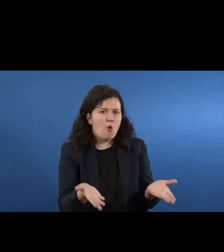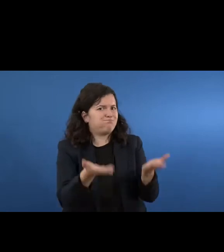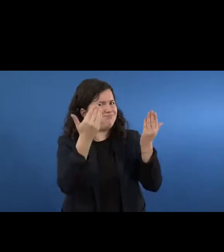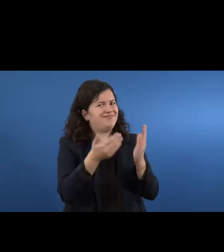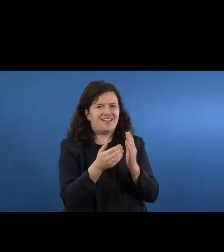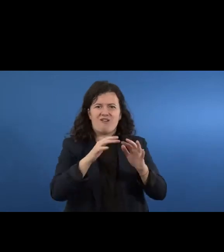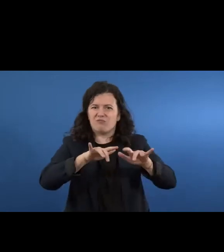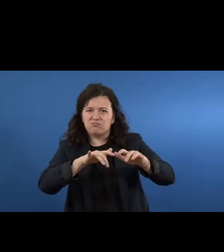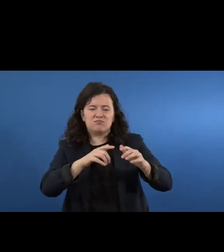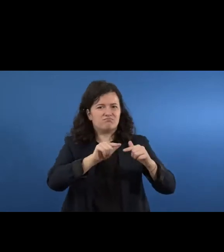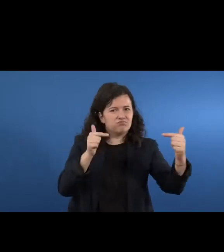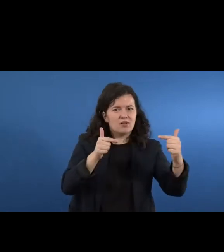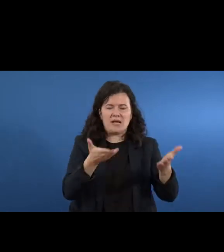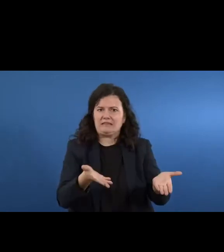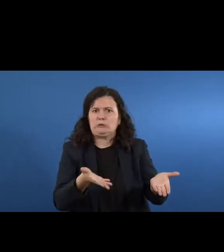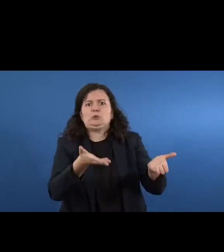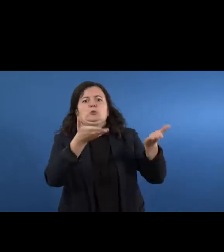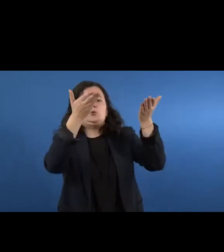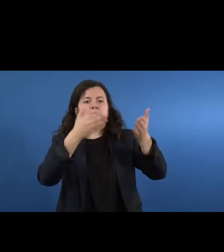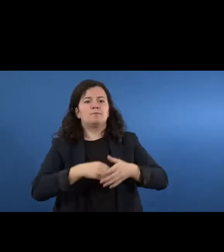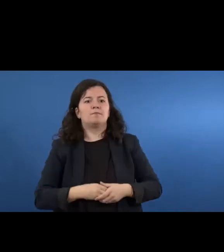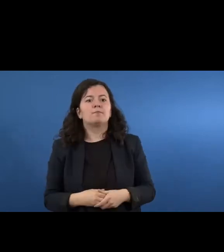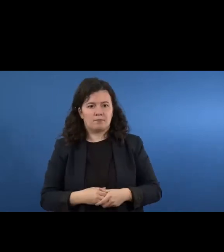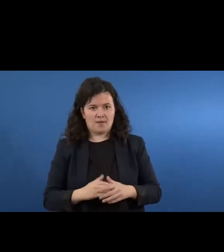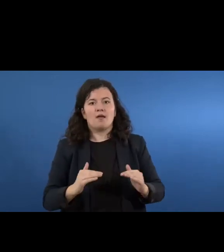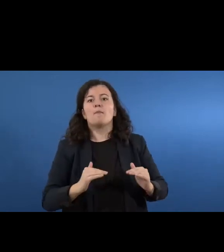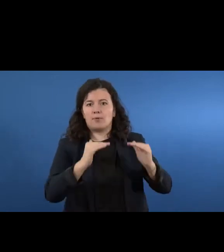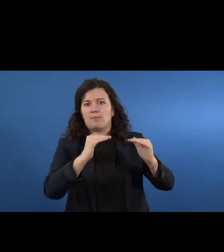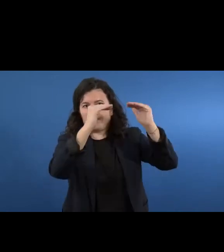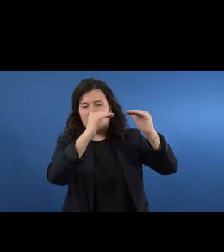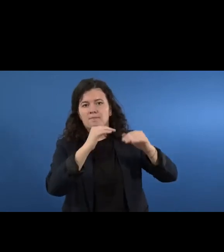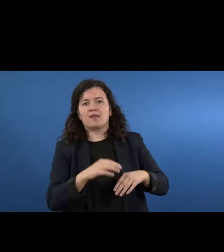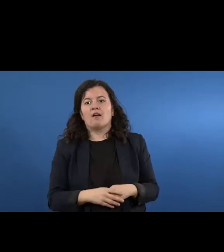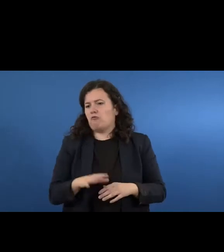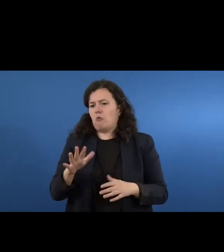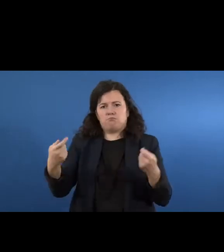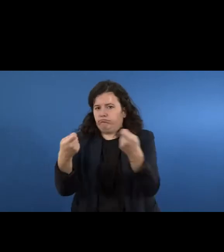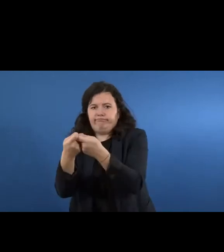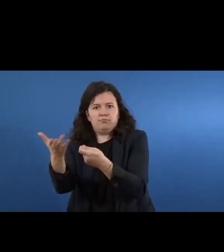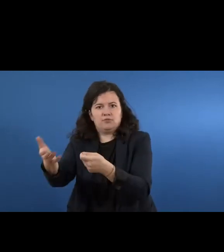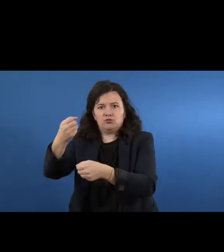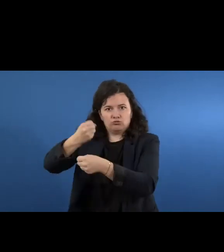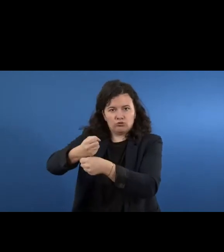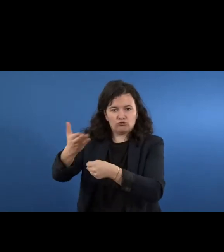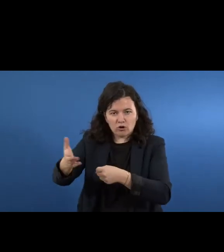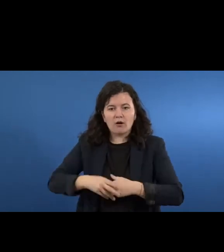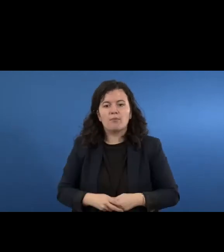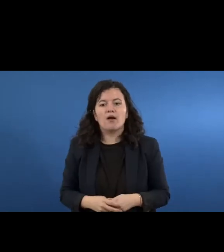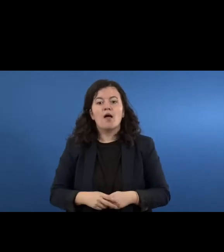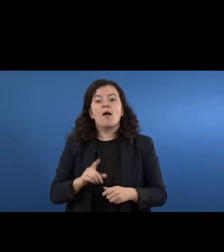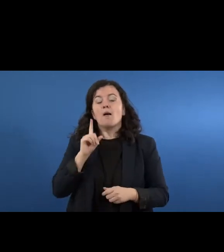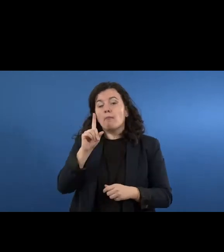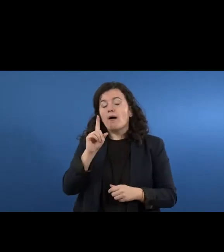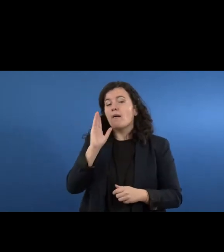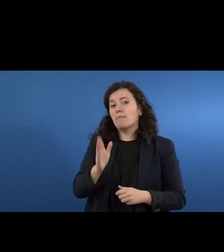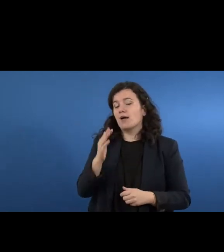or advanced, and that are based on specific occupational needs. We should still mention,